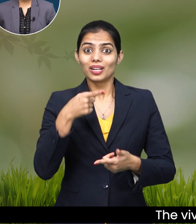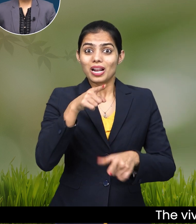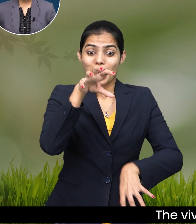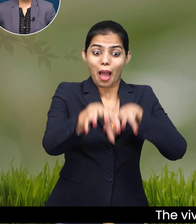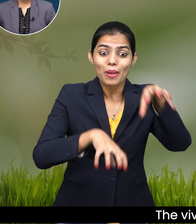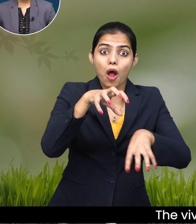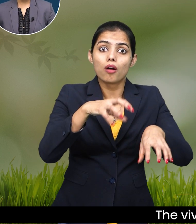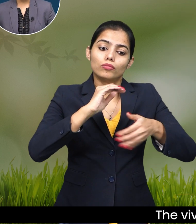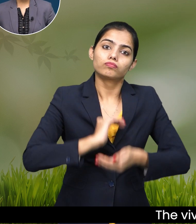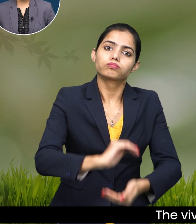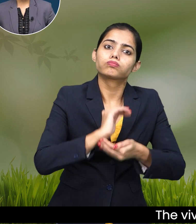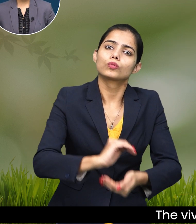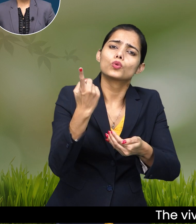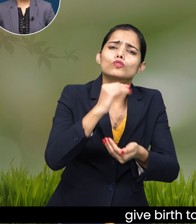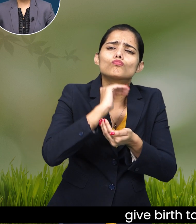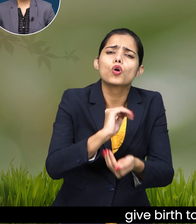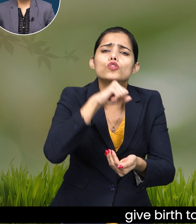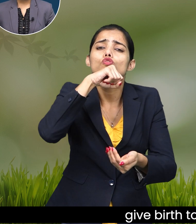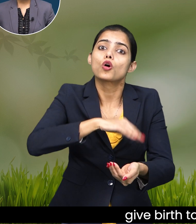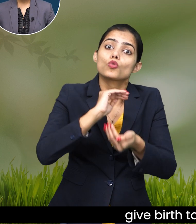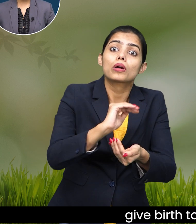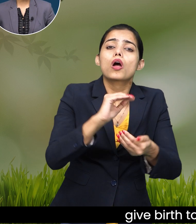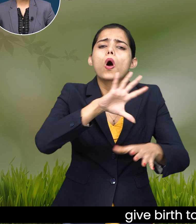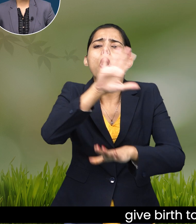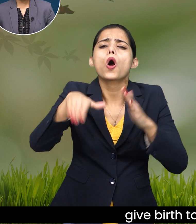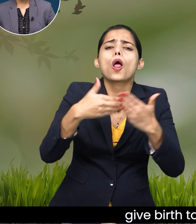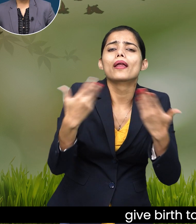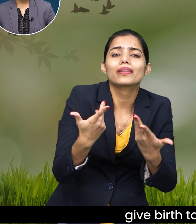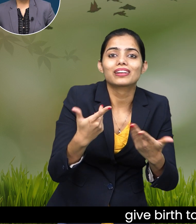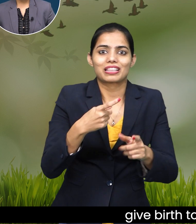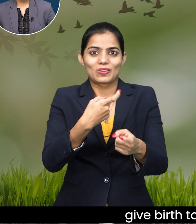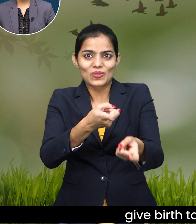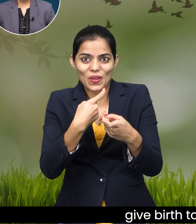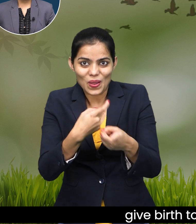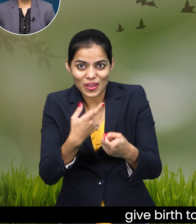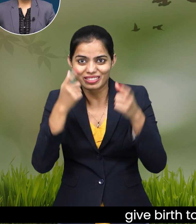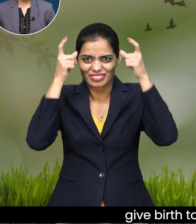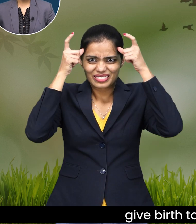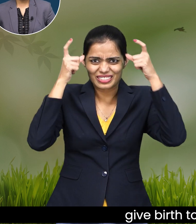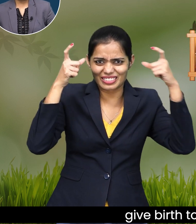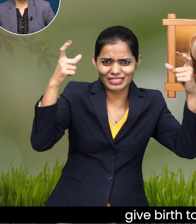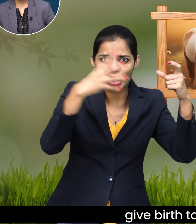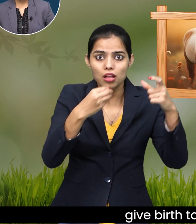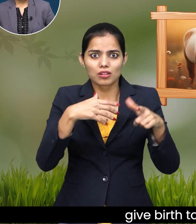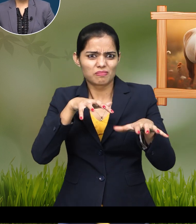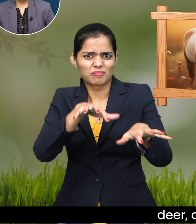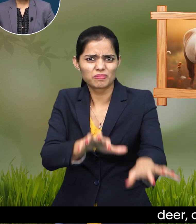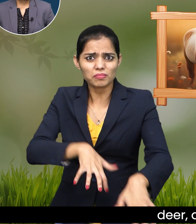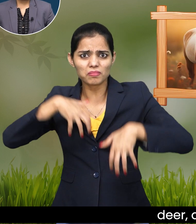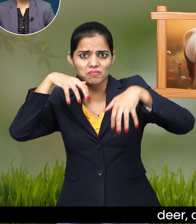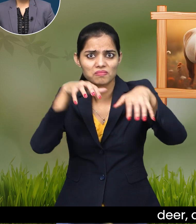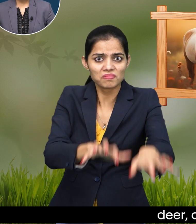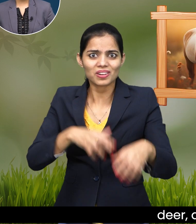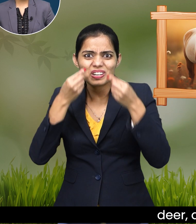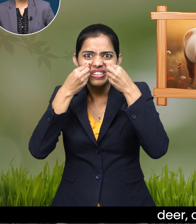The viviparous animals give birth to live young, like horse,